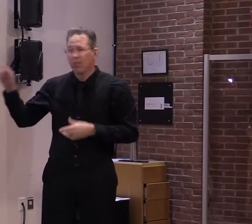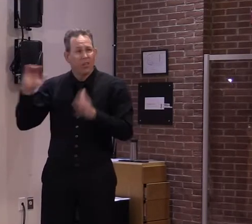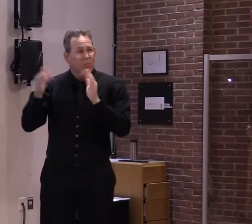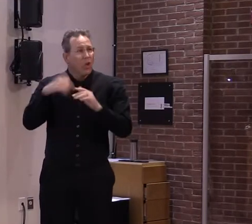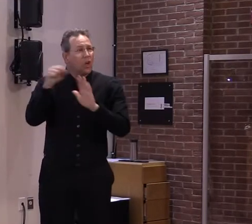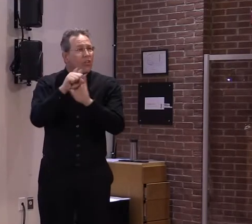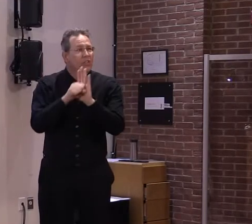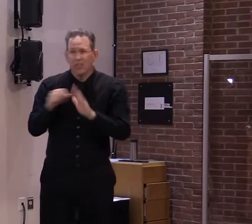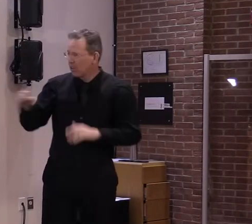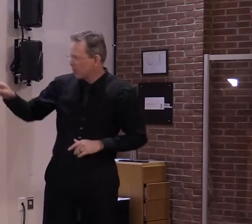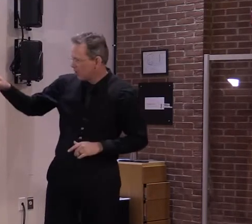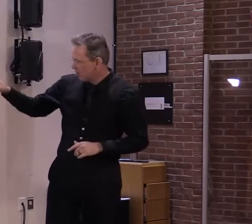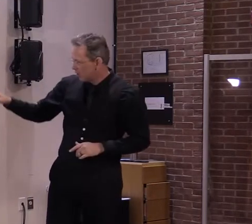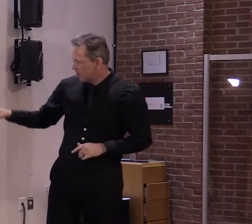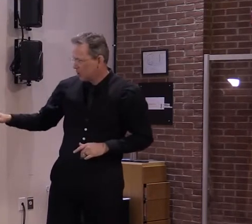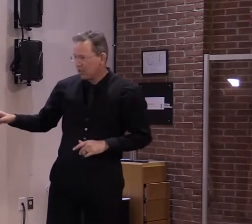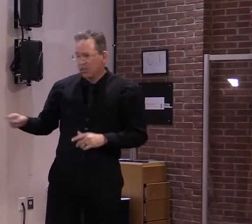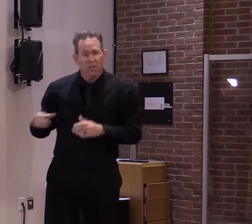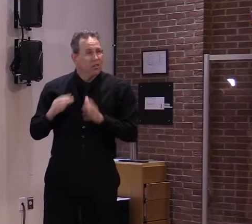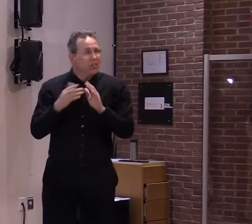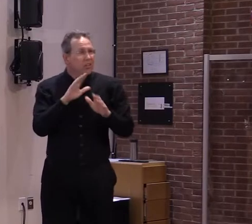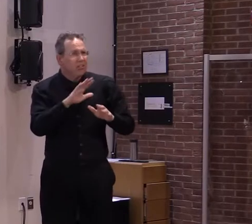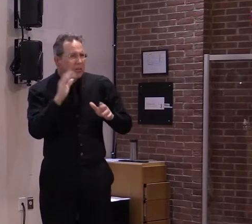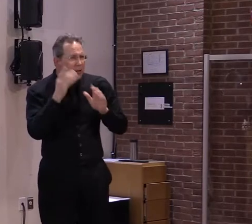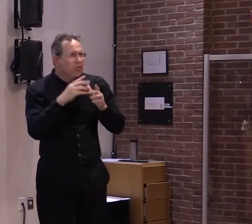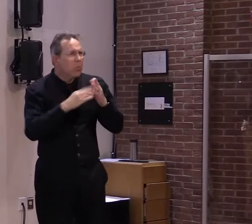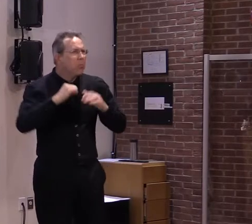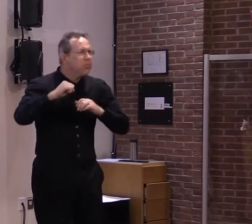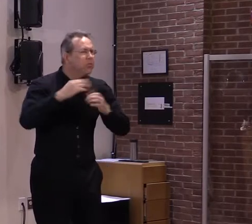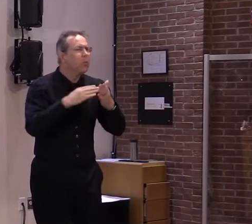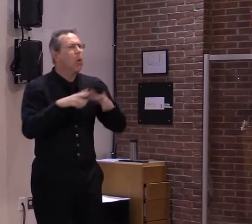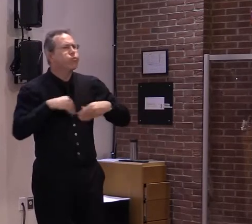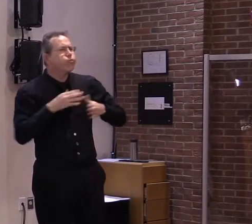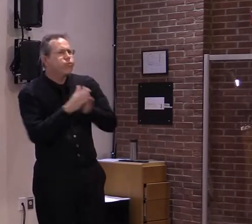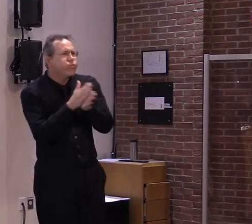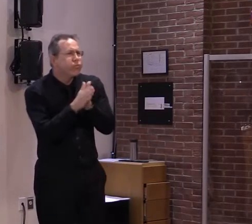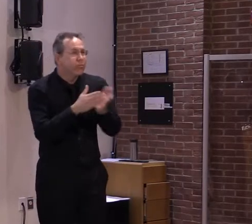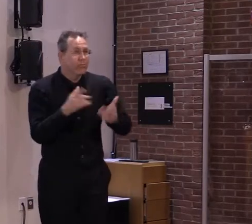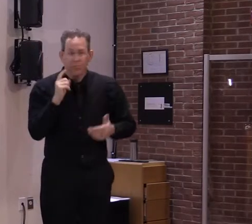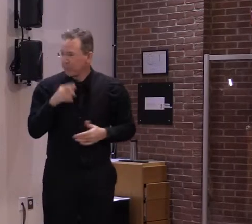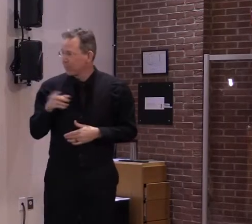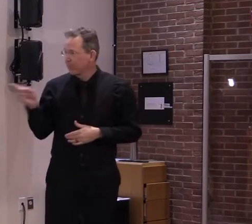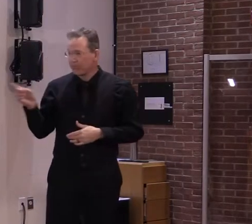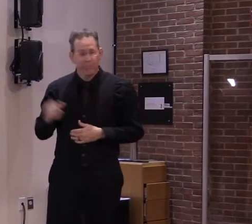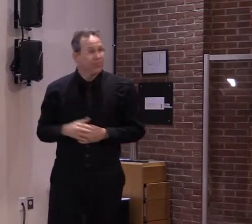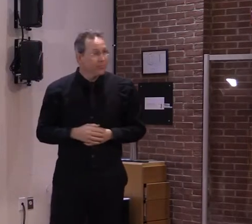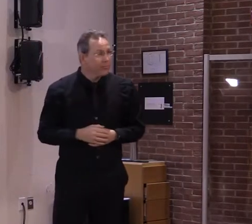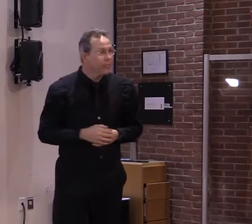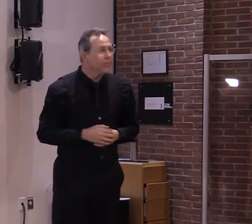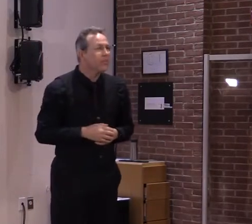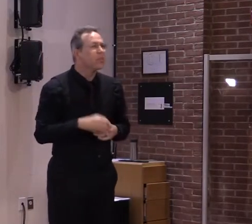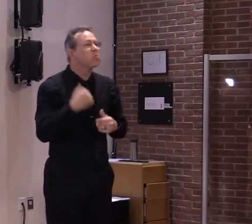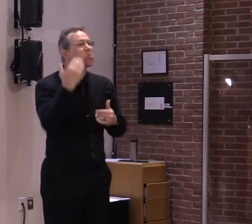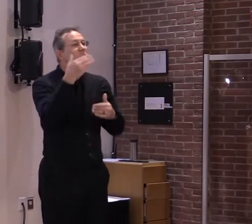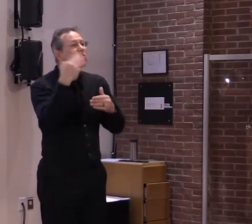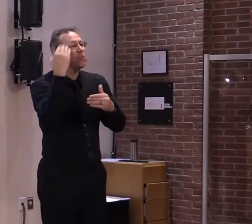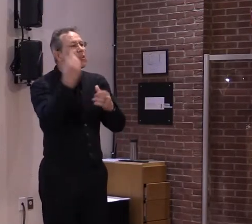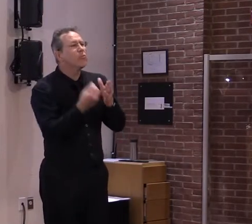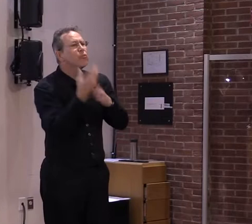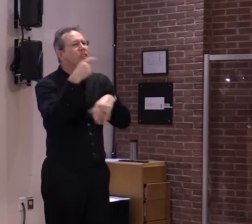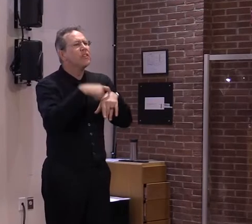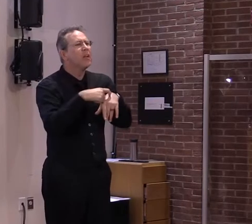anticipate that Vermont will be one of the highest vaccinated states in the country, which again is critical to us putting the pandemic behind